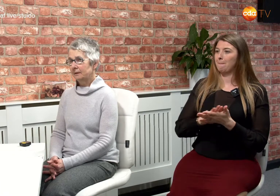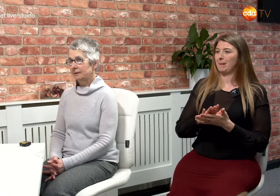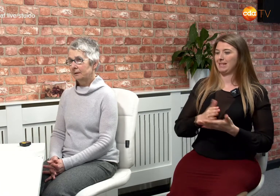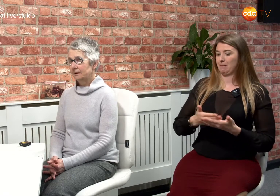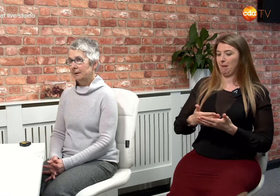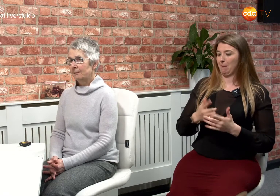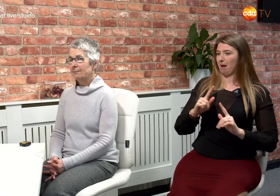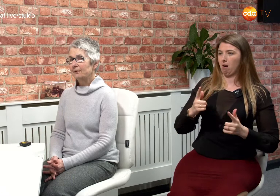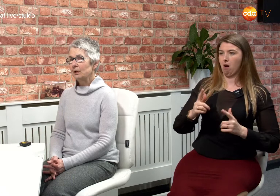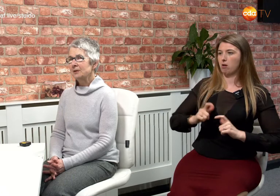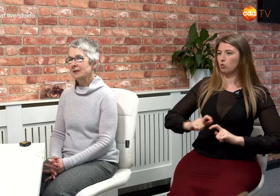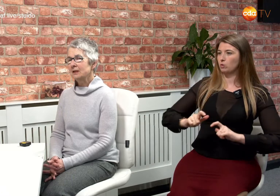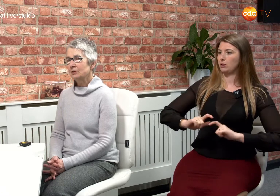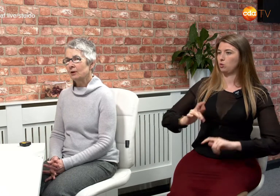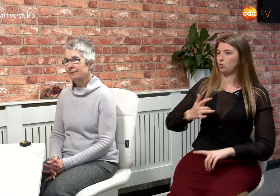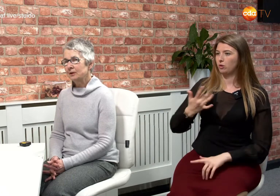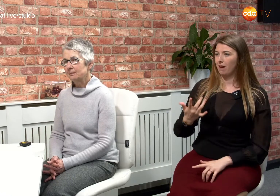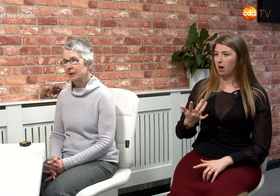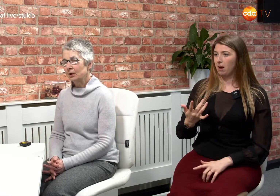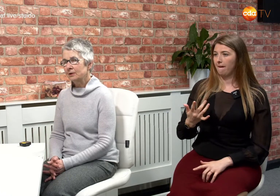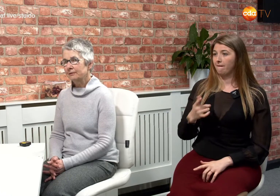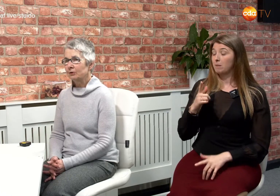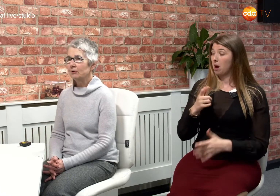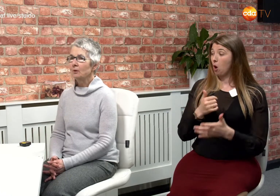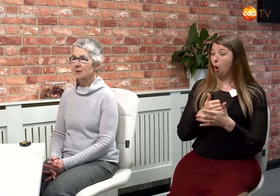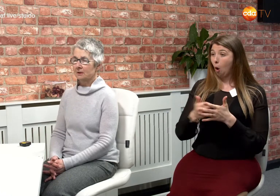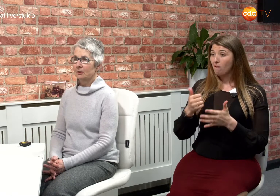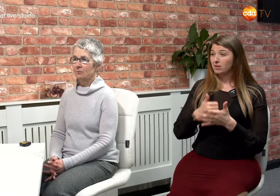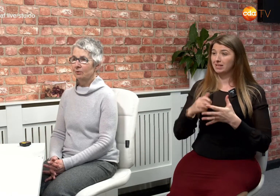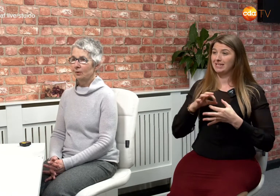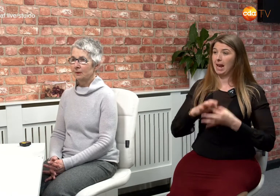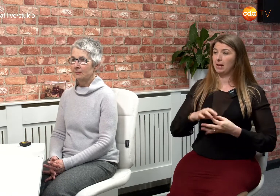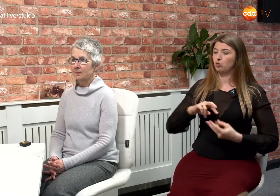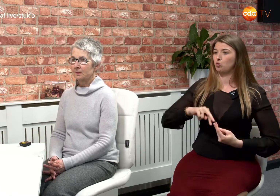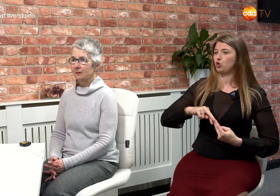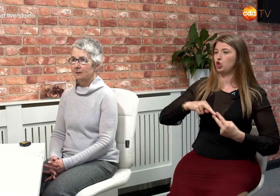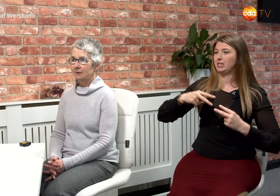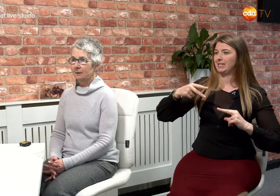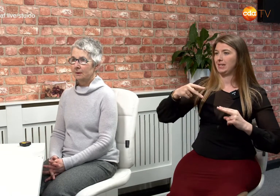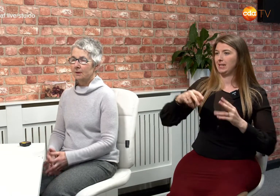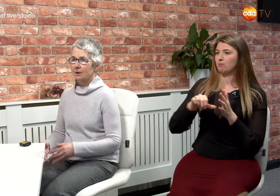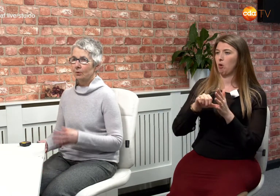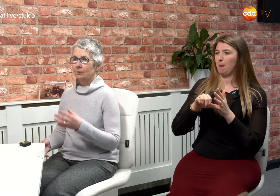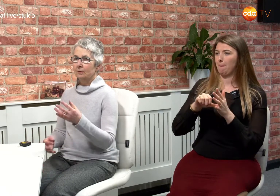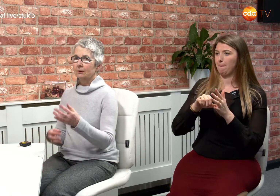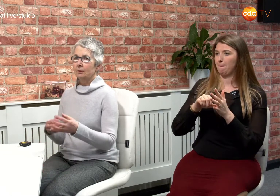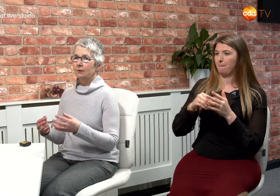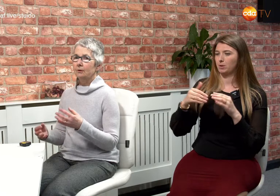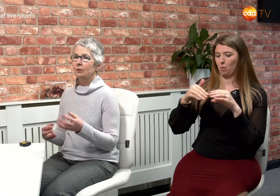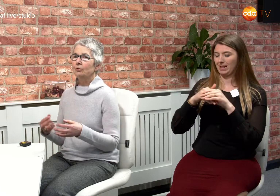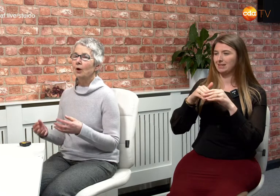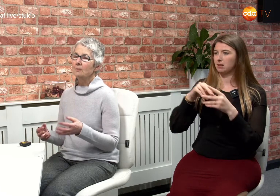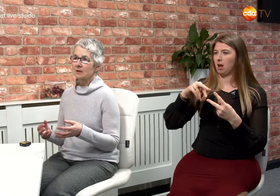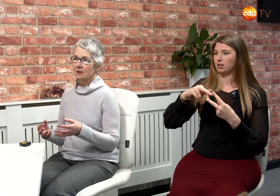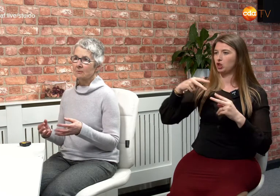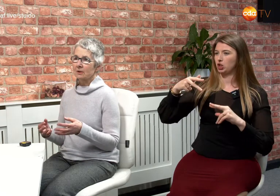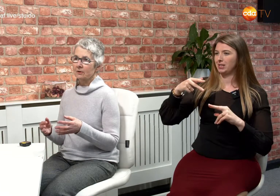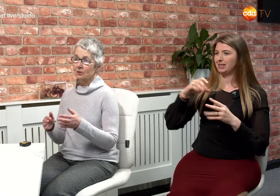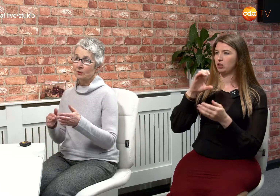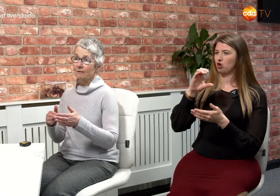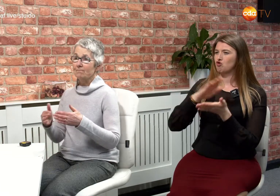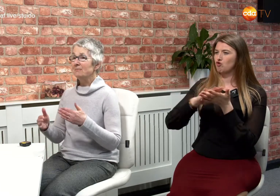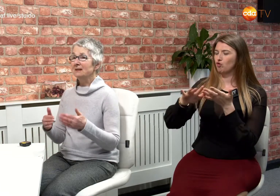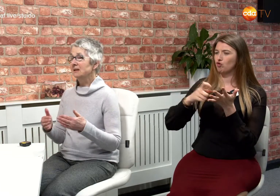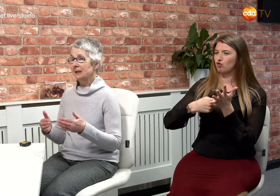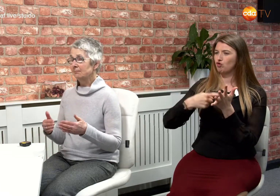survive. But those things are often because of chromosome problems. So chromosomes